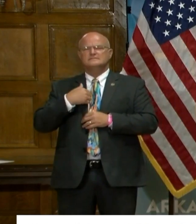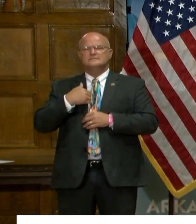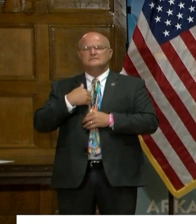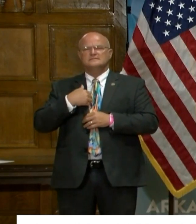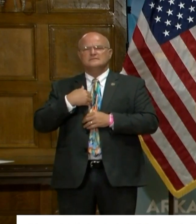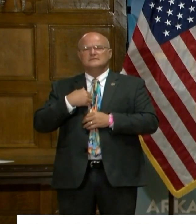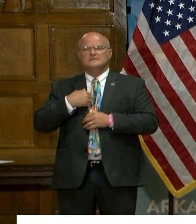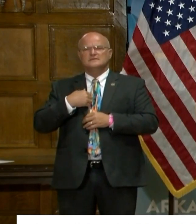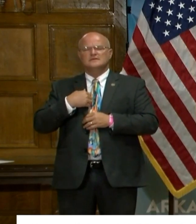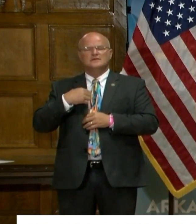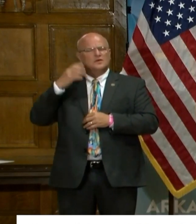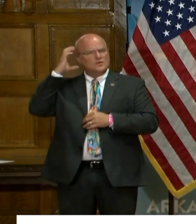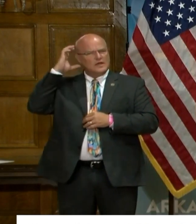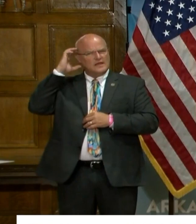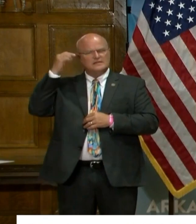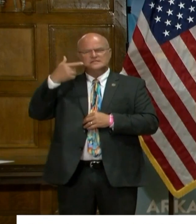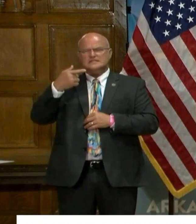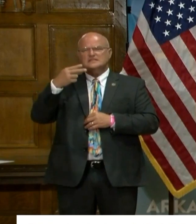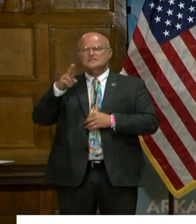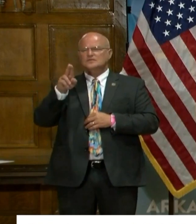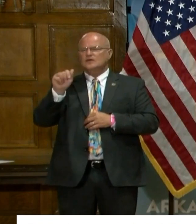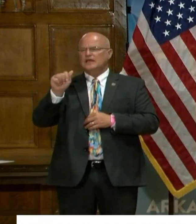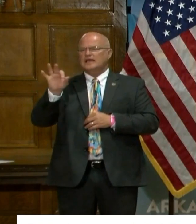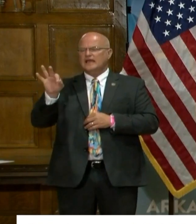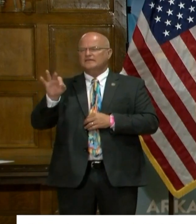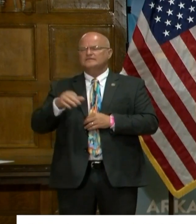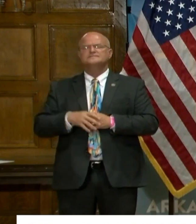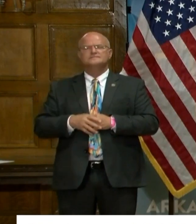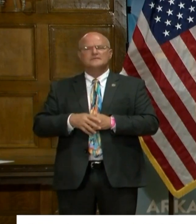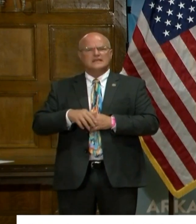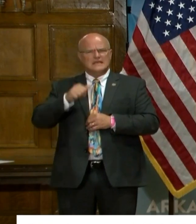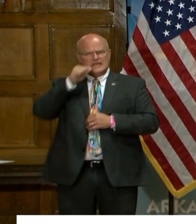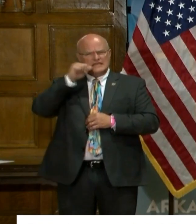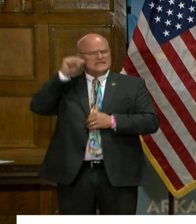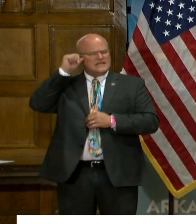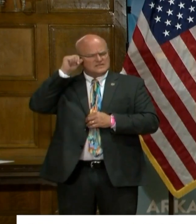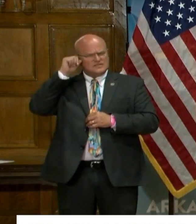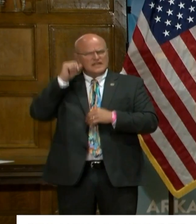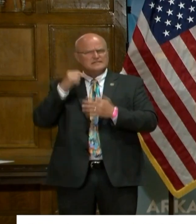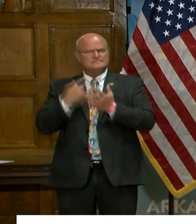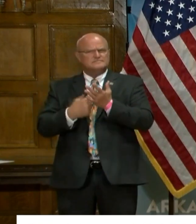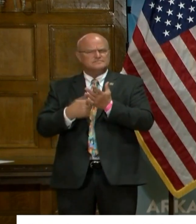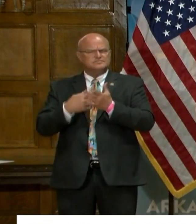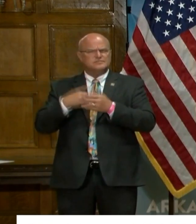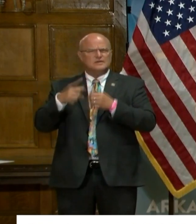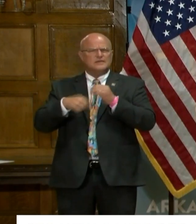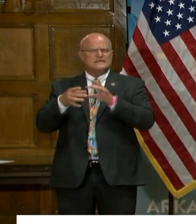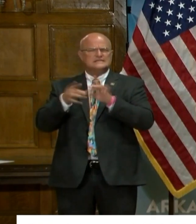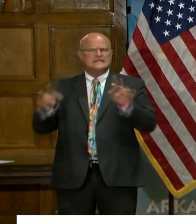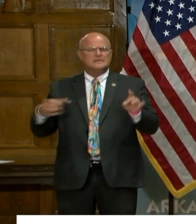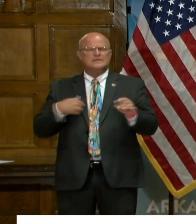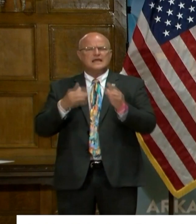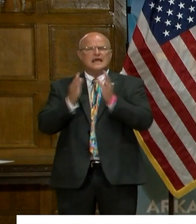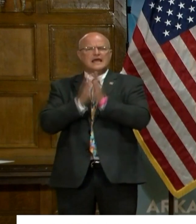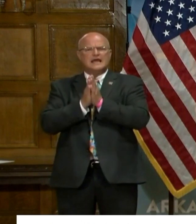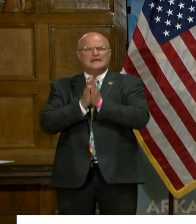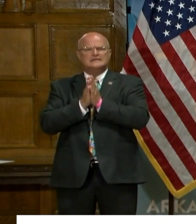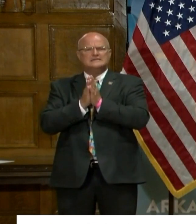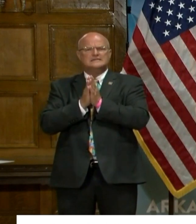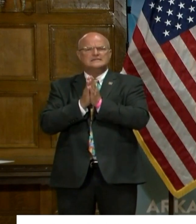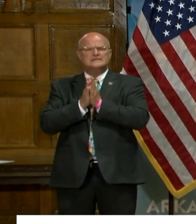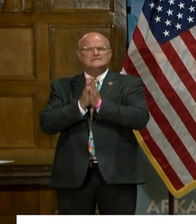from Public Radio, KUAF. Yesterday, Secretary of State John Thurston issued a statement on absentee